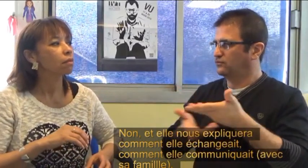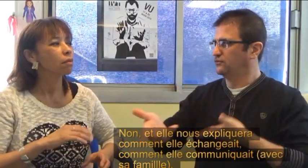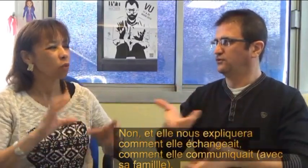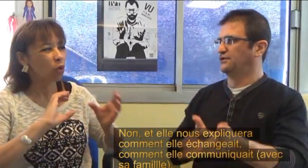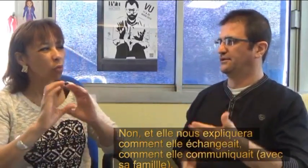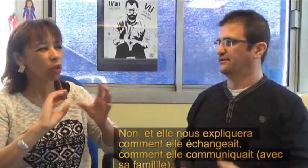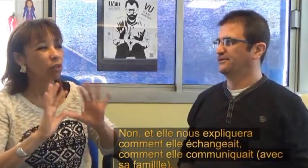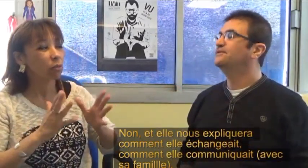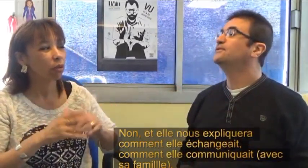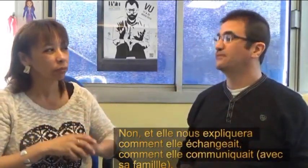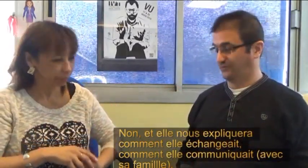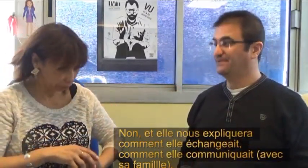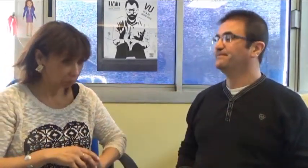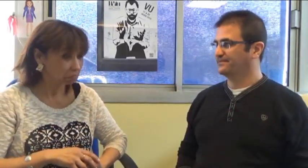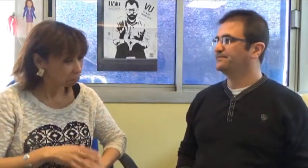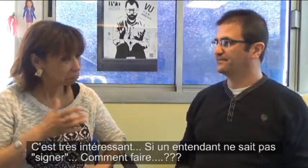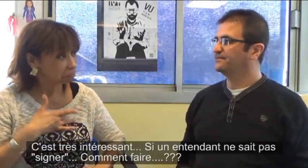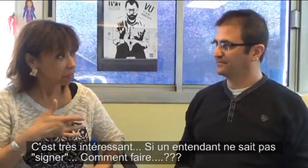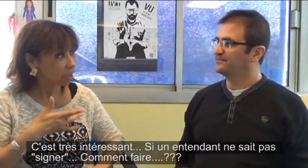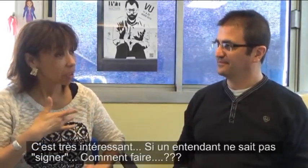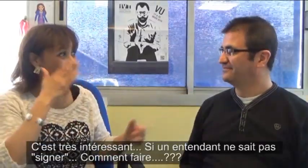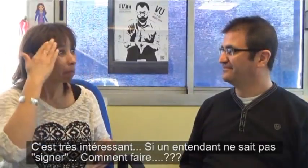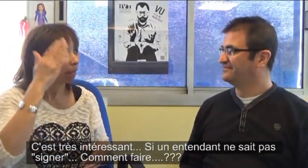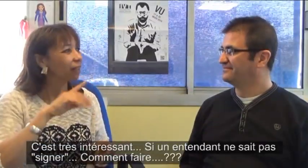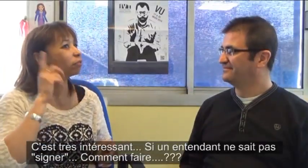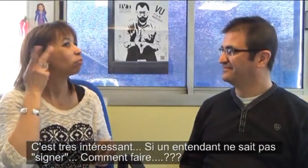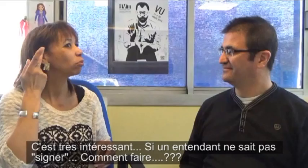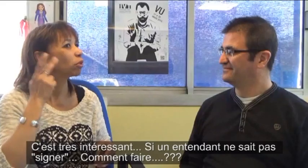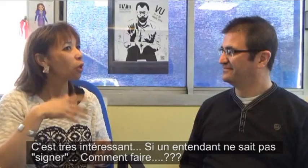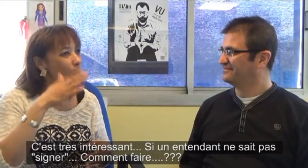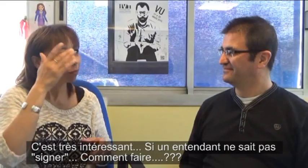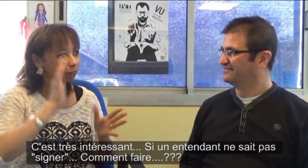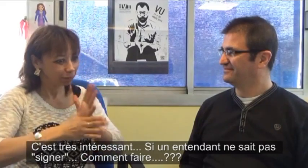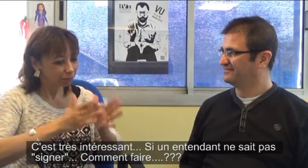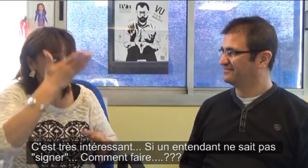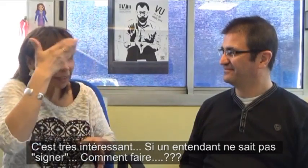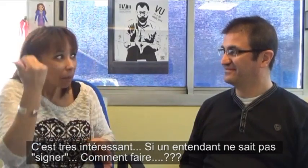And I understand life isn't a friend, it's so hard